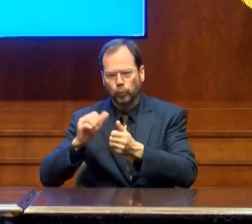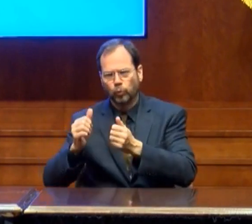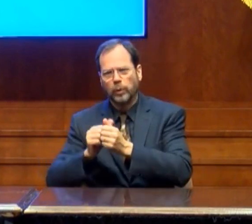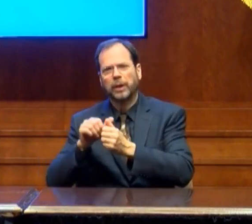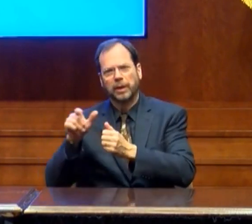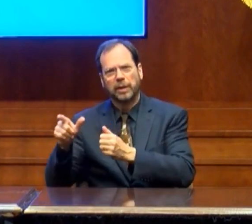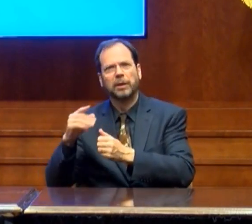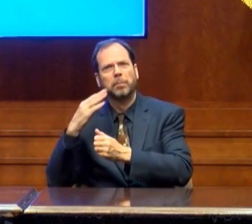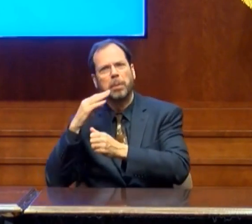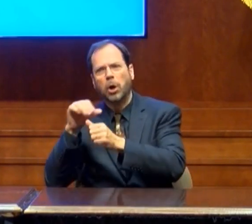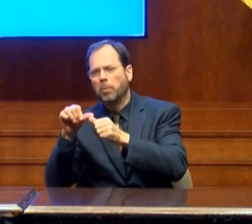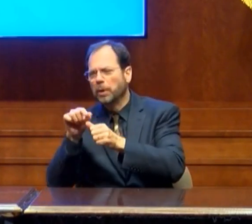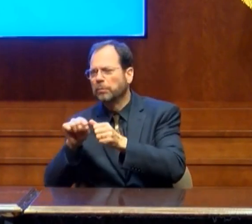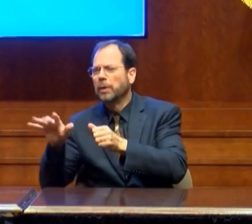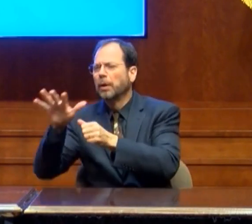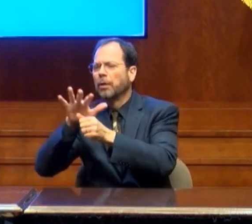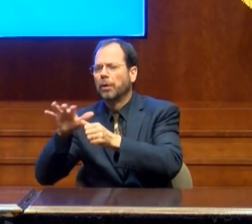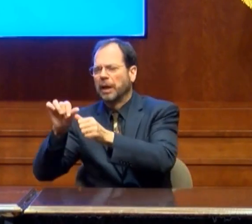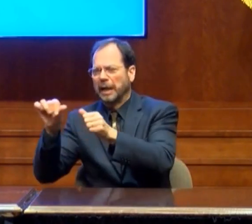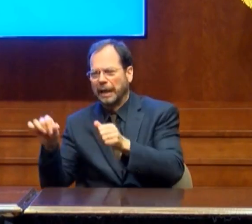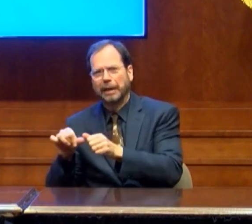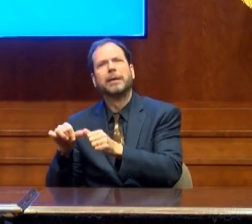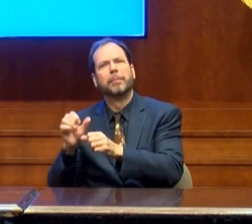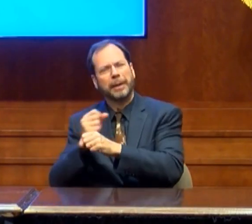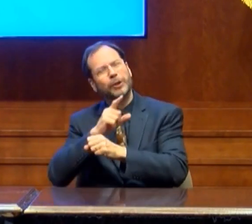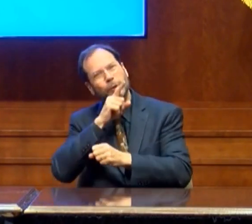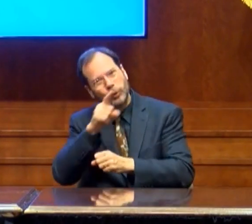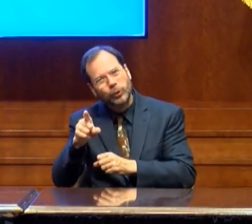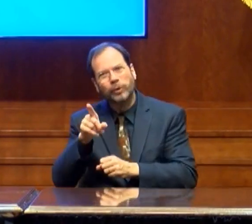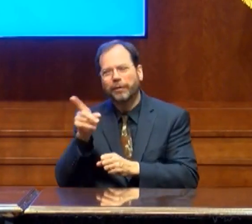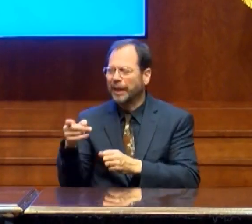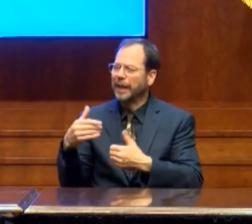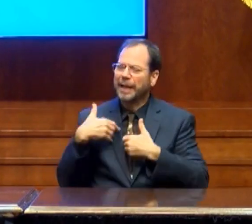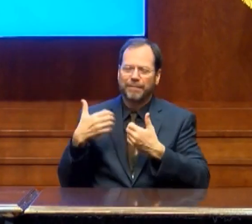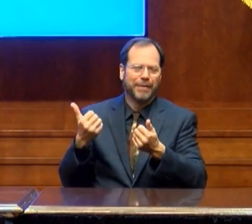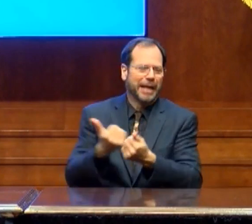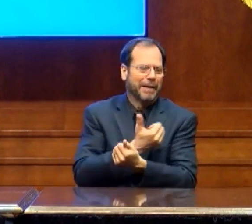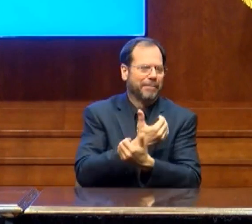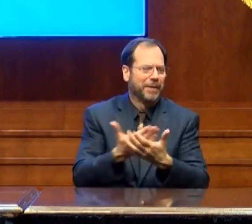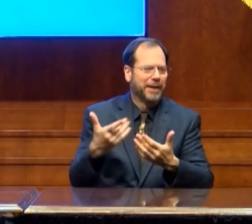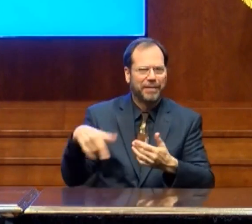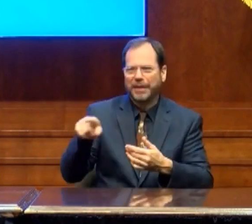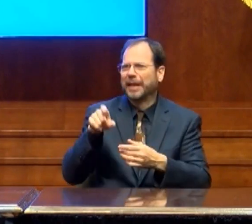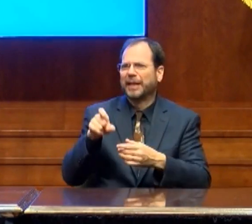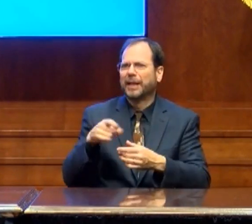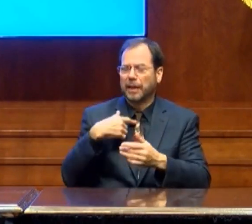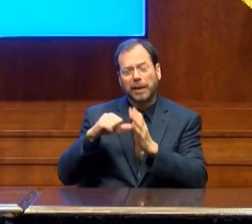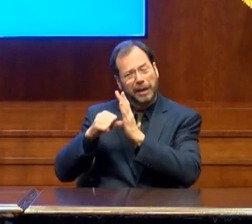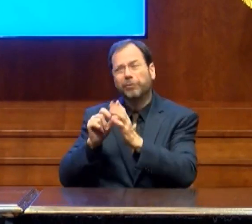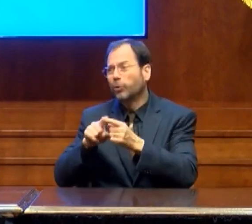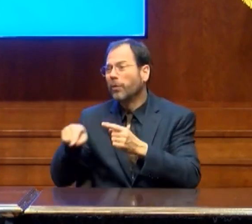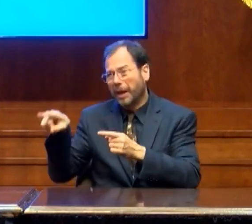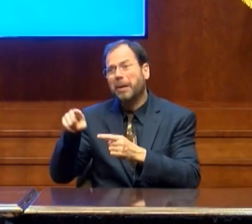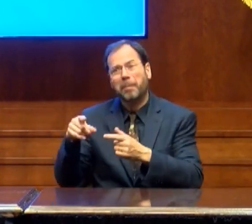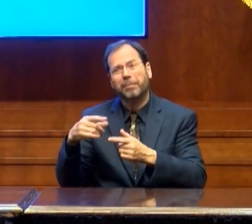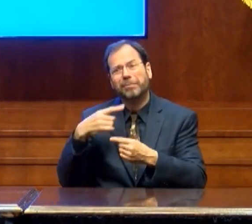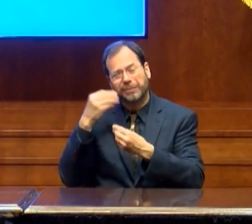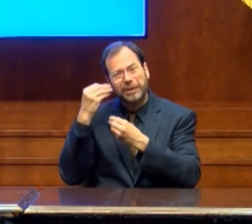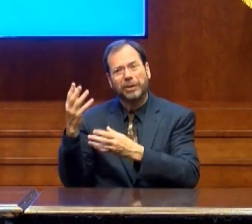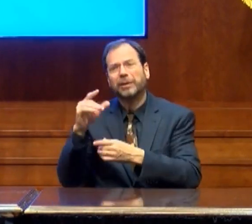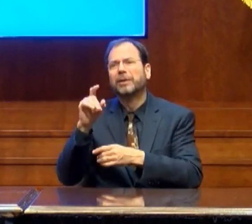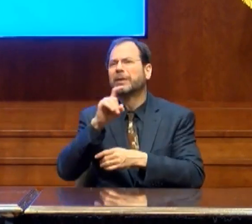Jefferson County and the multi-county region in that area of Texas to make sure they have everything they need, including, I emphasized to